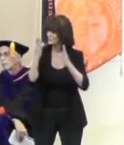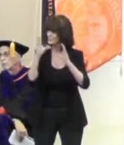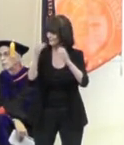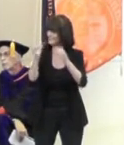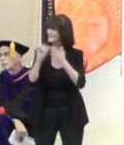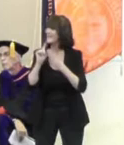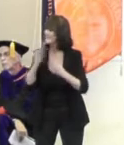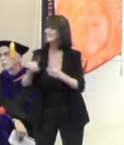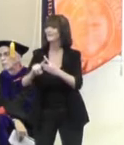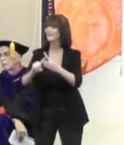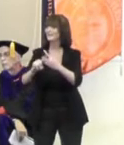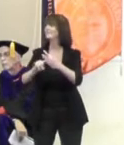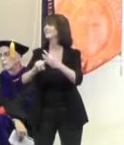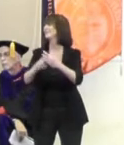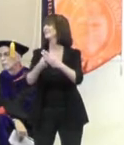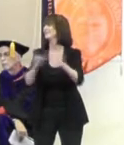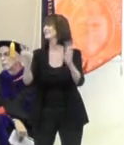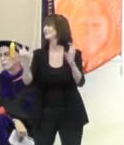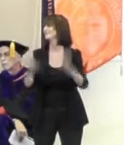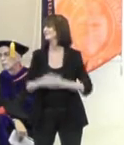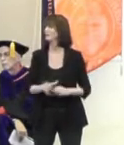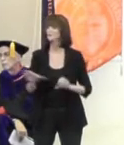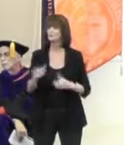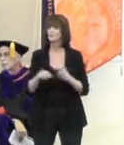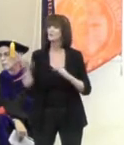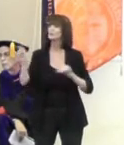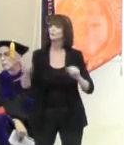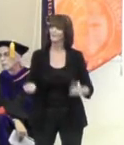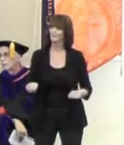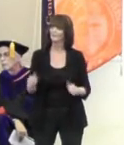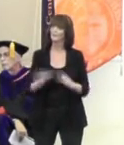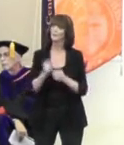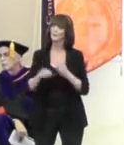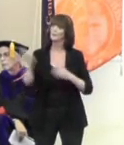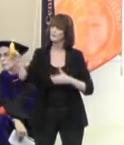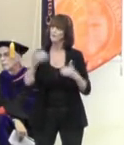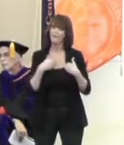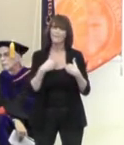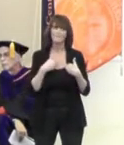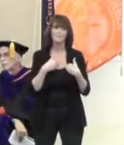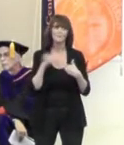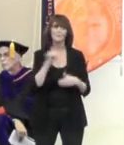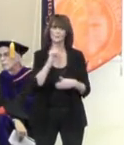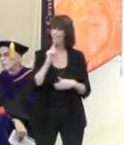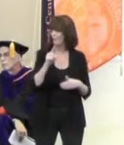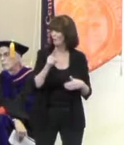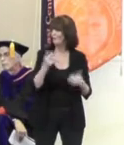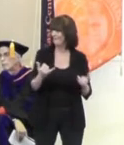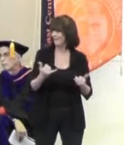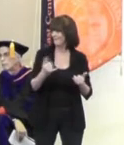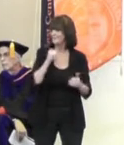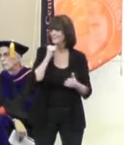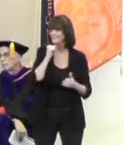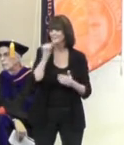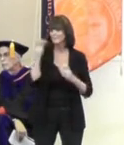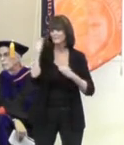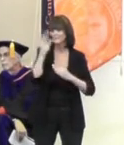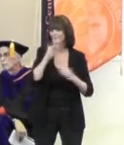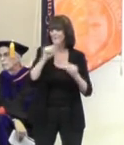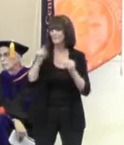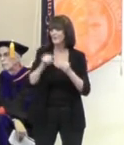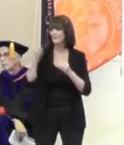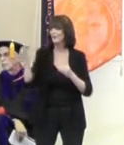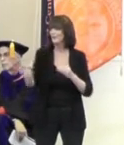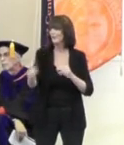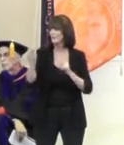commencing. Do what you can with what you have where you are. Don't worry about